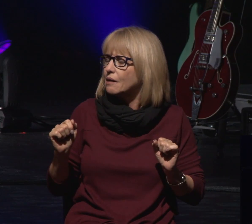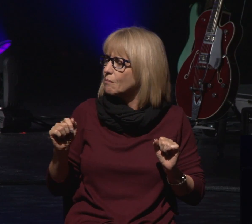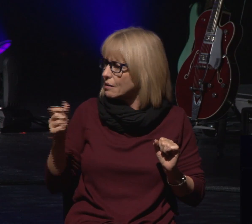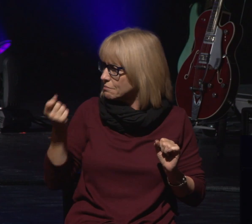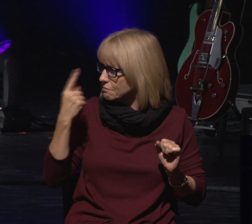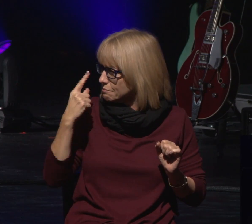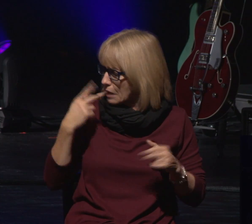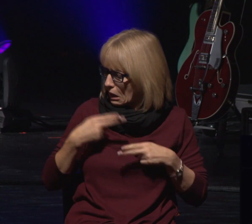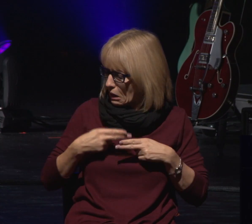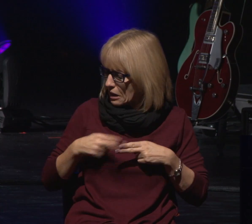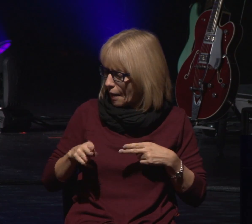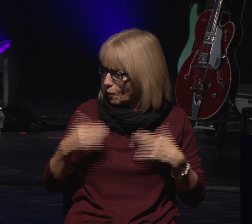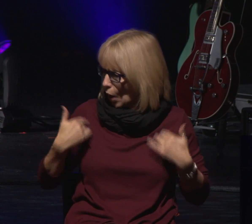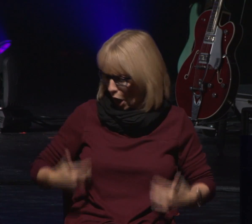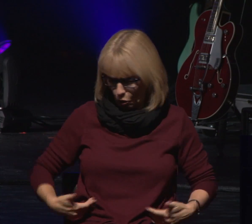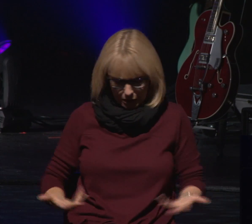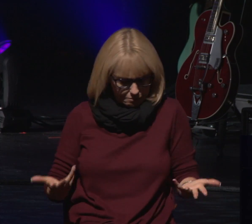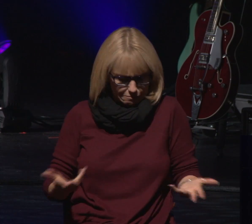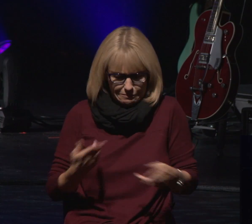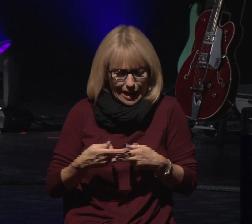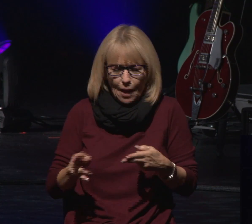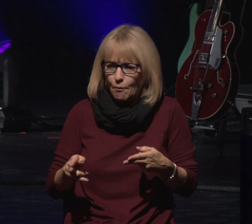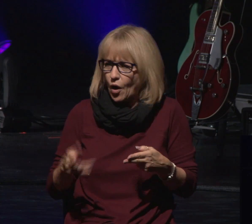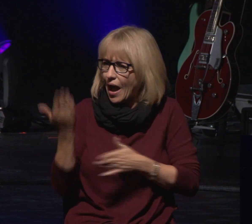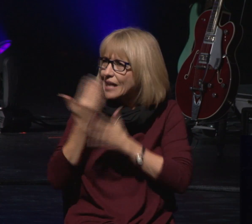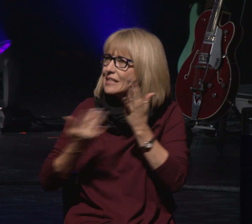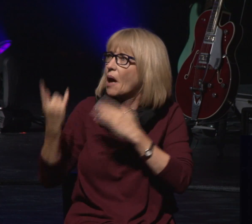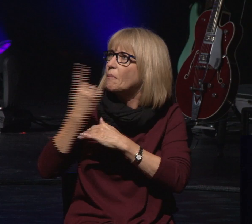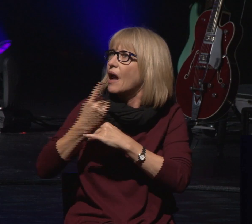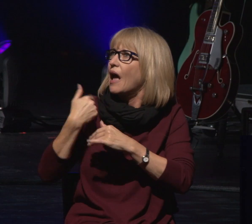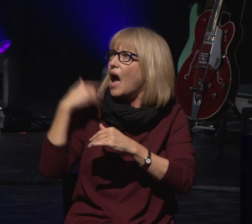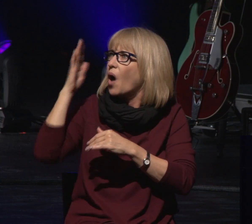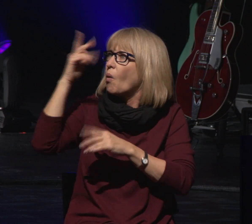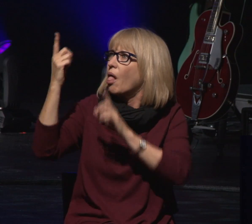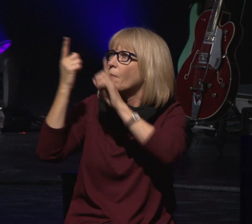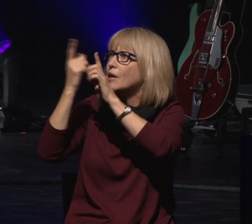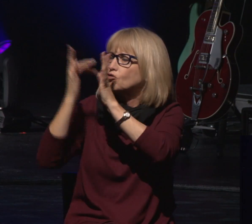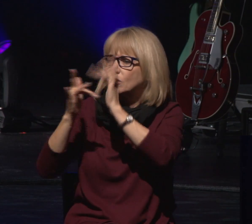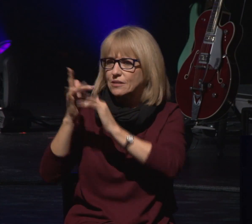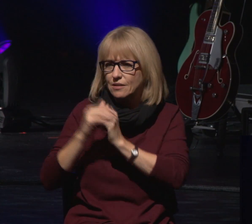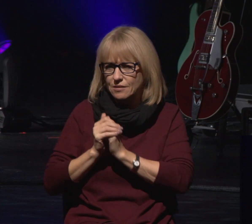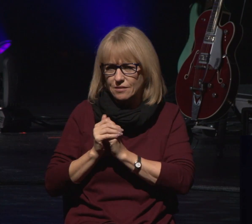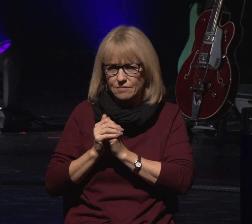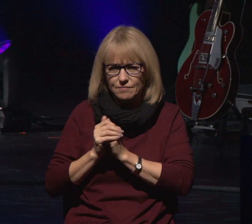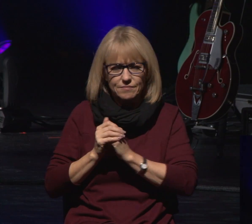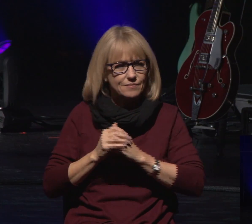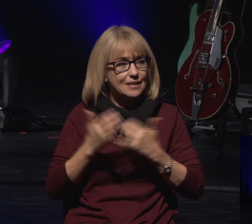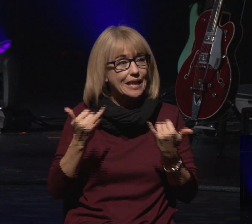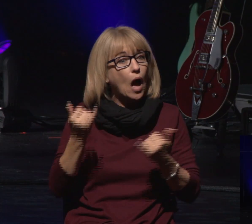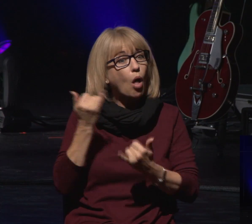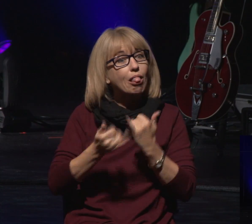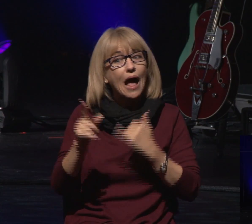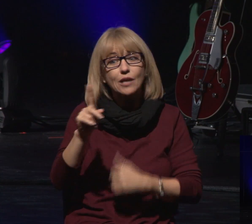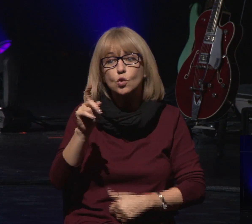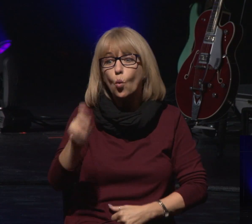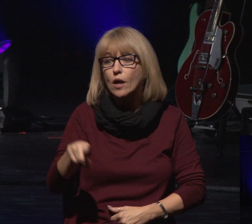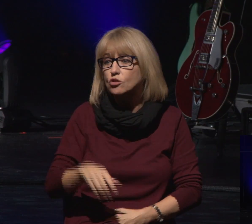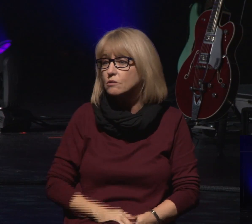life. And someday, I'm going to be with Jesus face to face. And one more question for you. What are you giving to those that are coming after